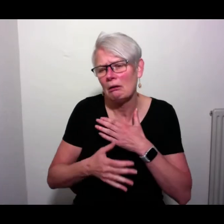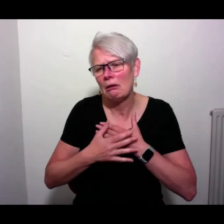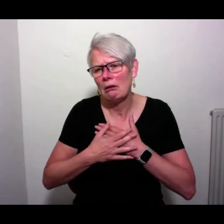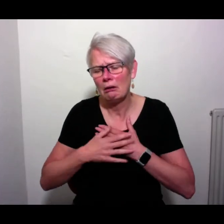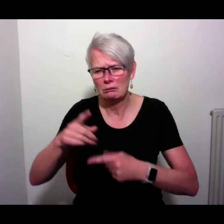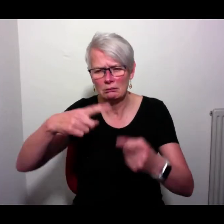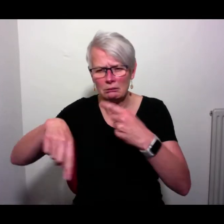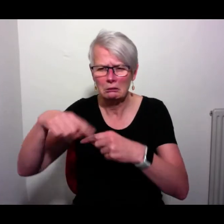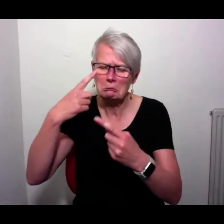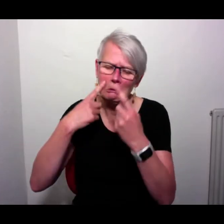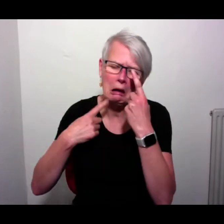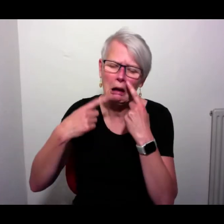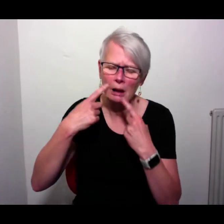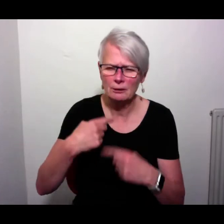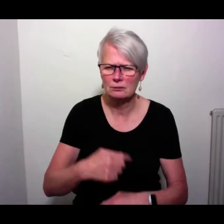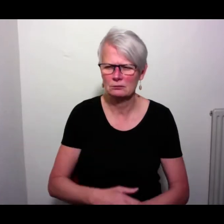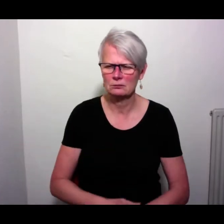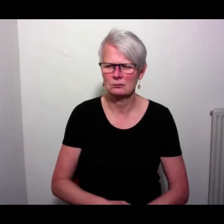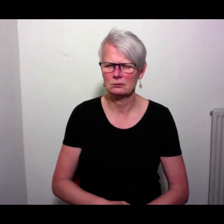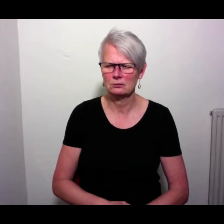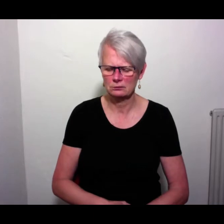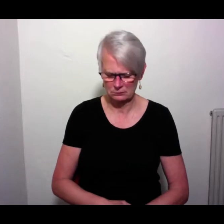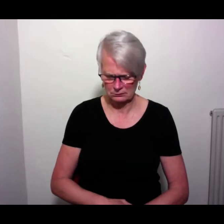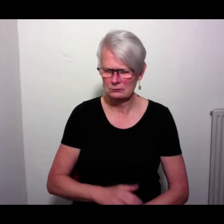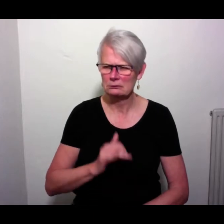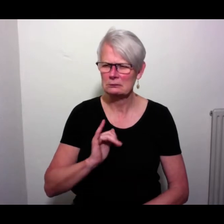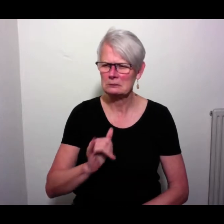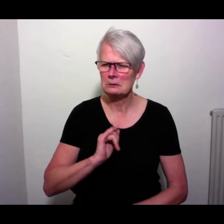care. And my mum was crying.